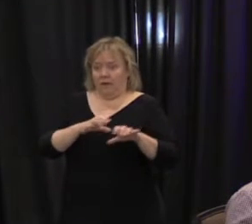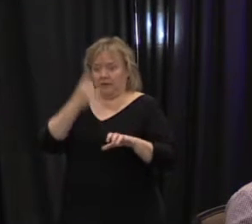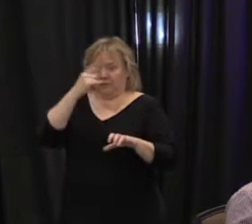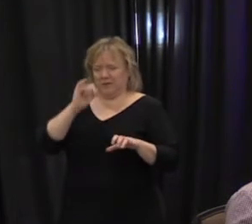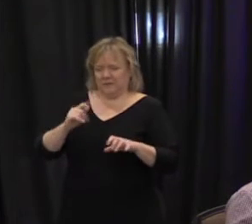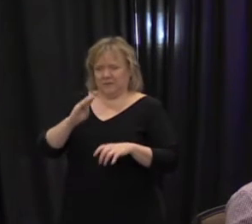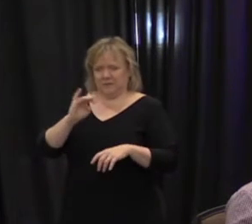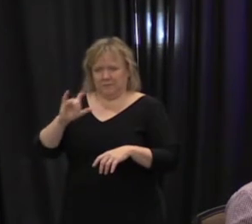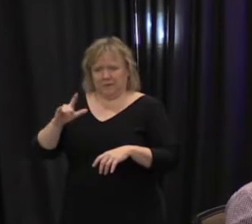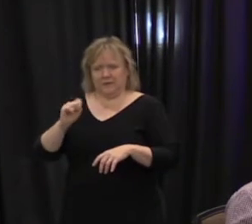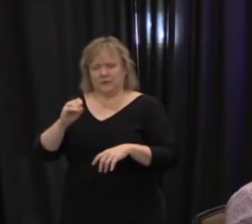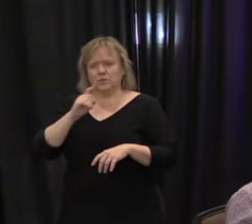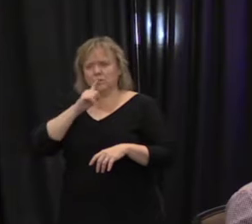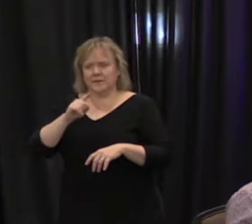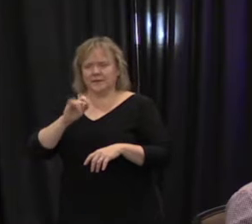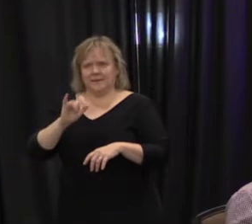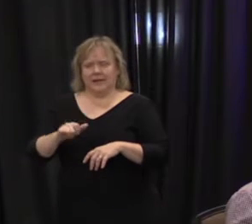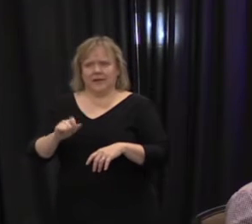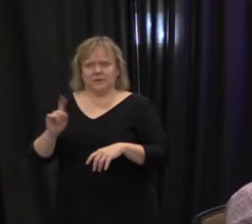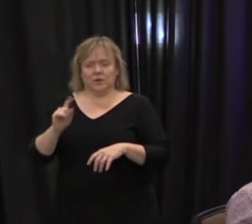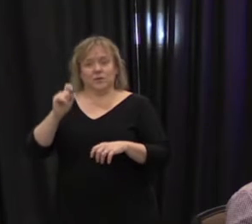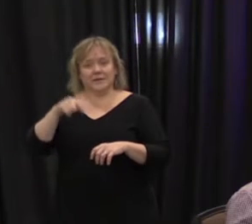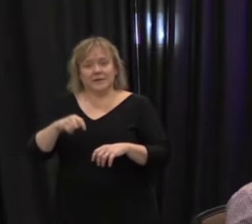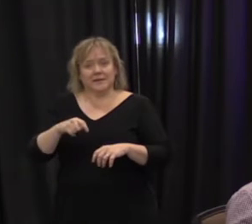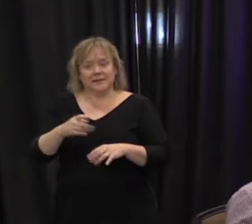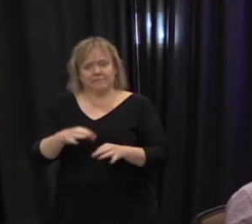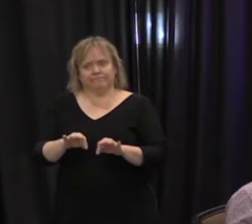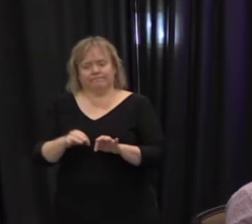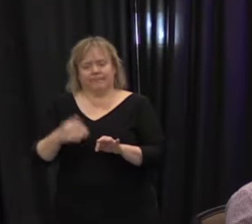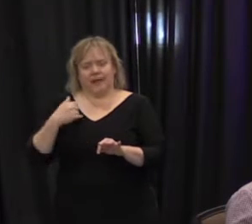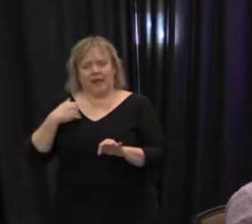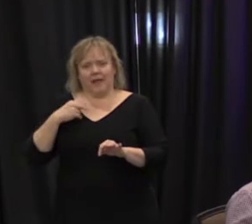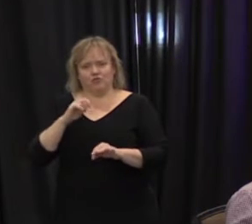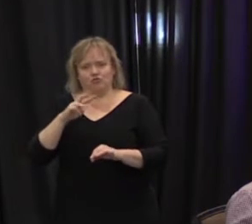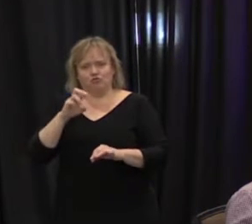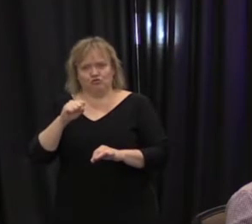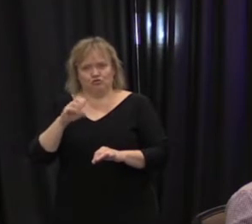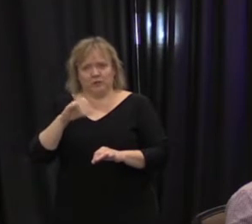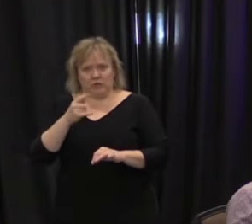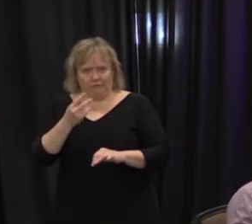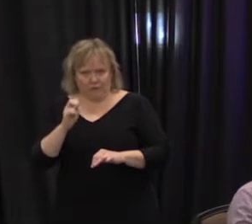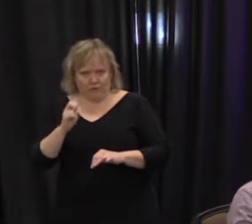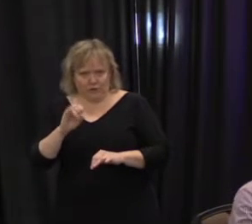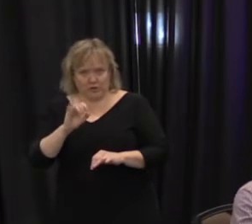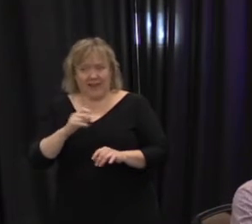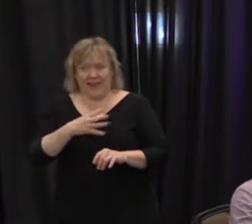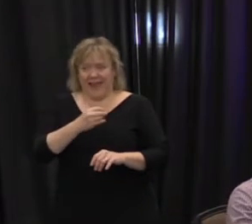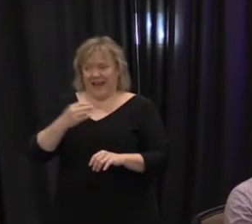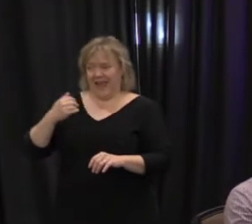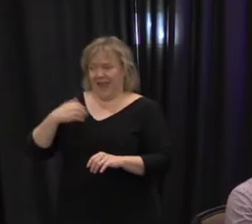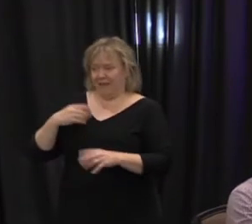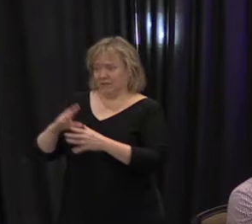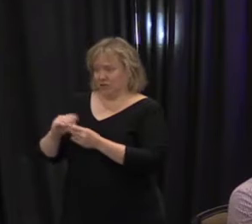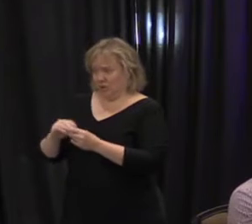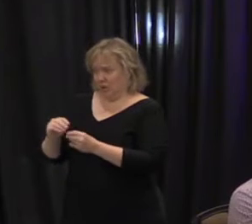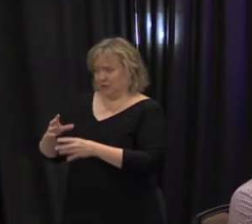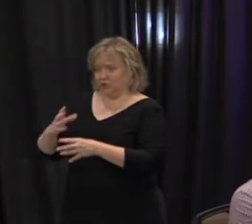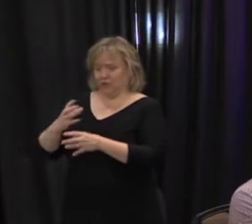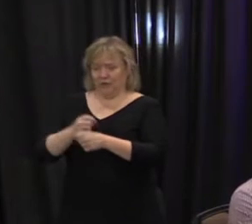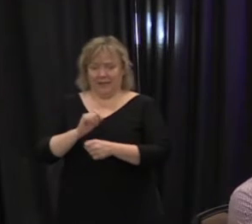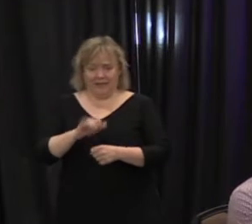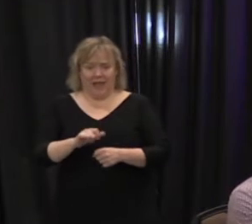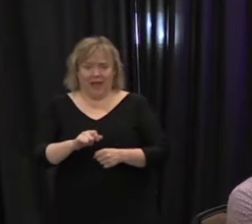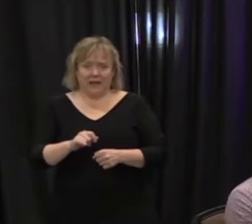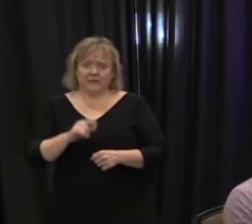some news coverage and really having the stories to get news coverage is kind of a catch-22. I mean, one of the plaintiffs in the case is a massage